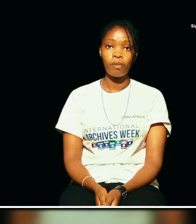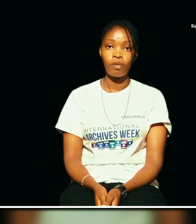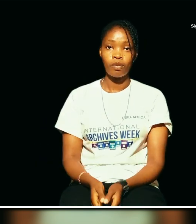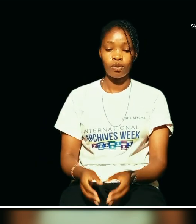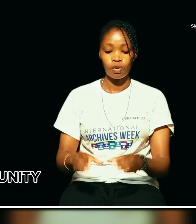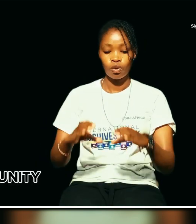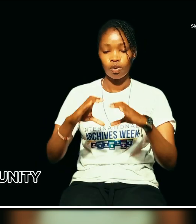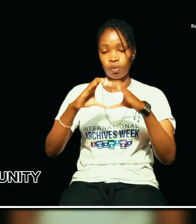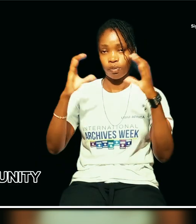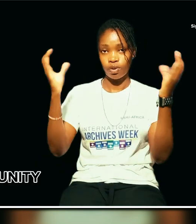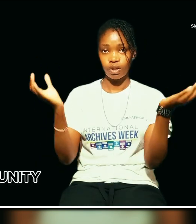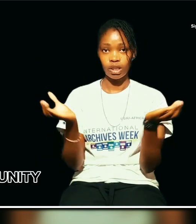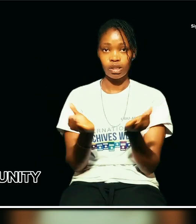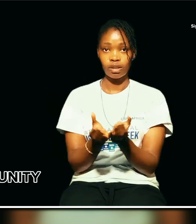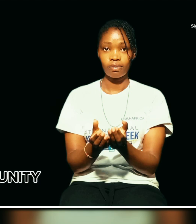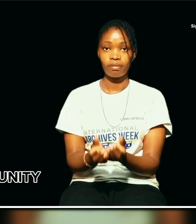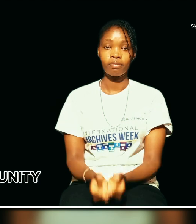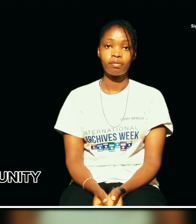community,